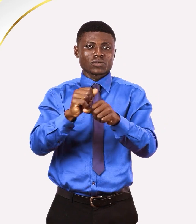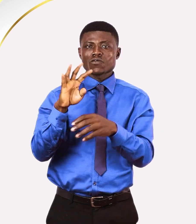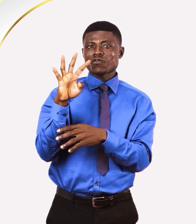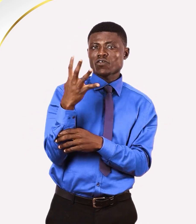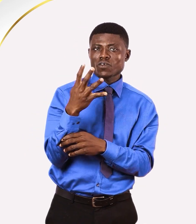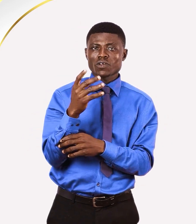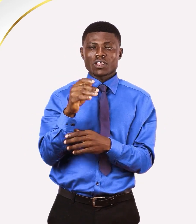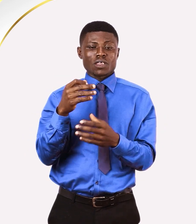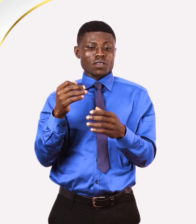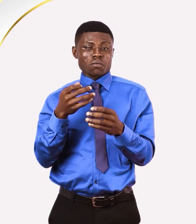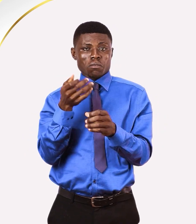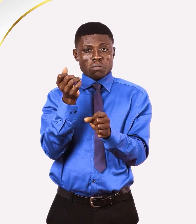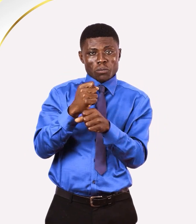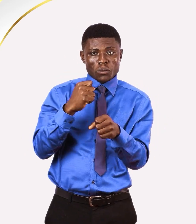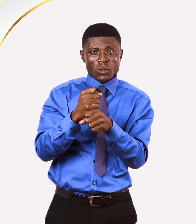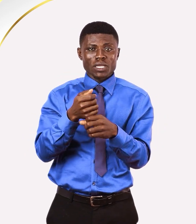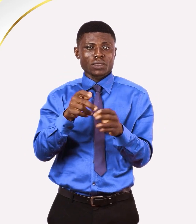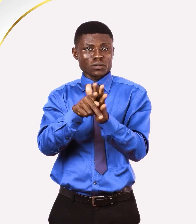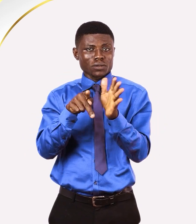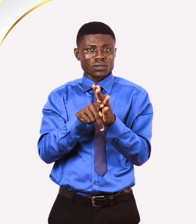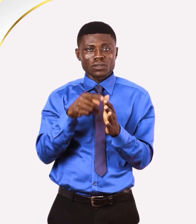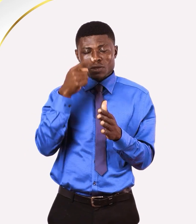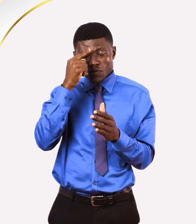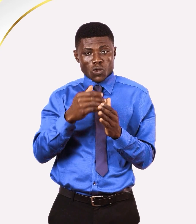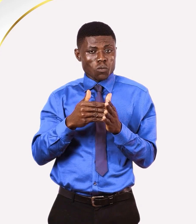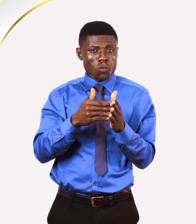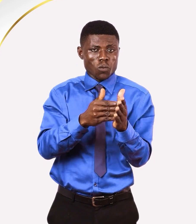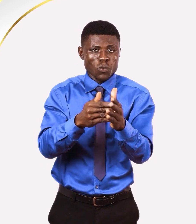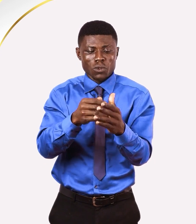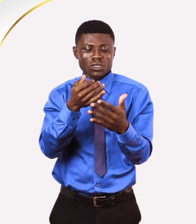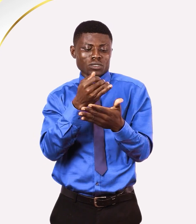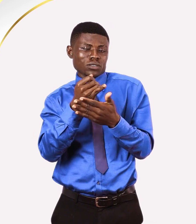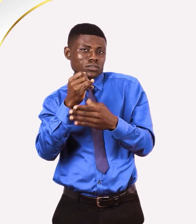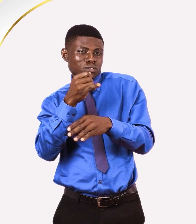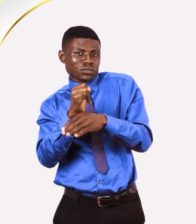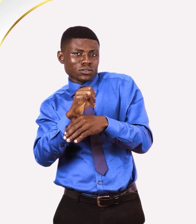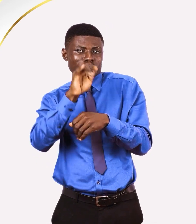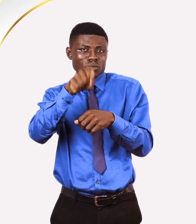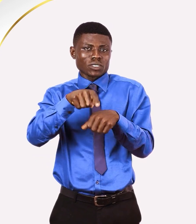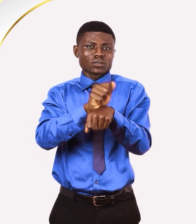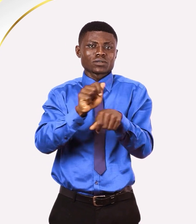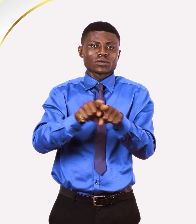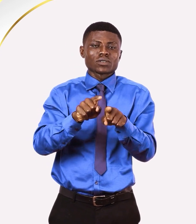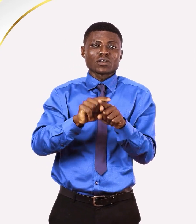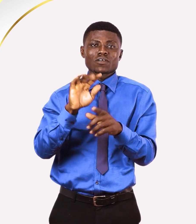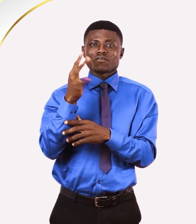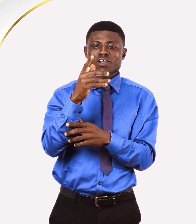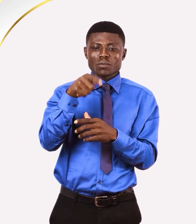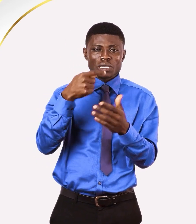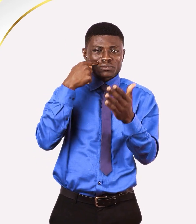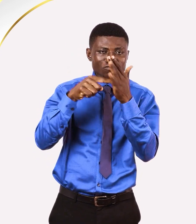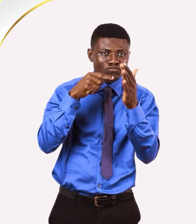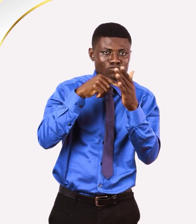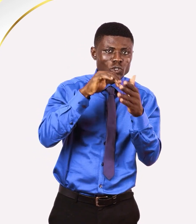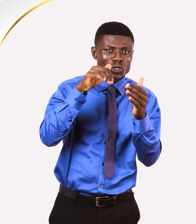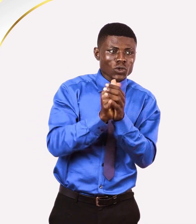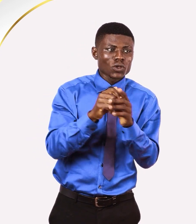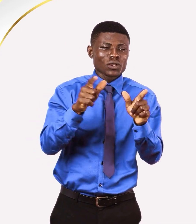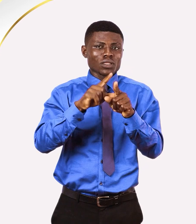4. Formulates principles for the guidance of the industry. 5. Monitor the solvency